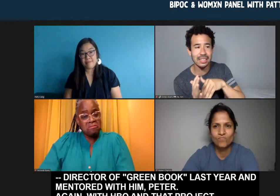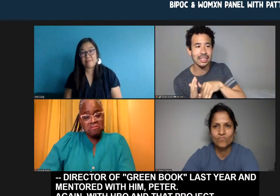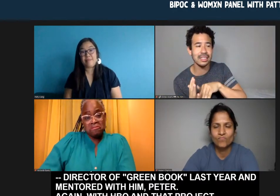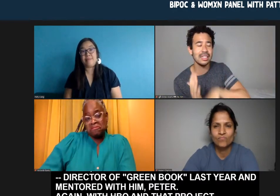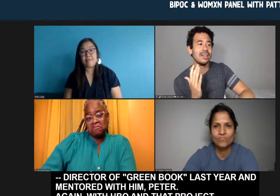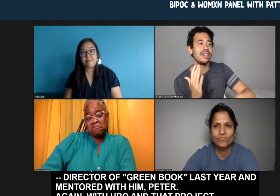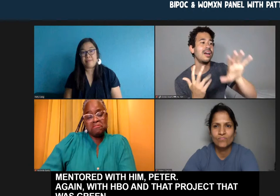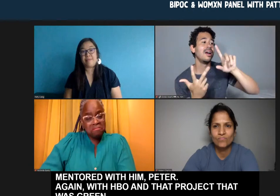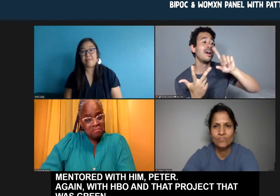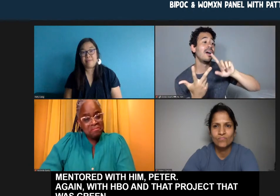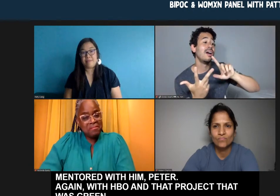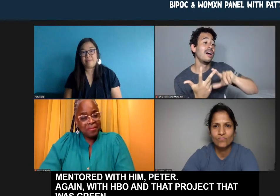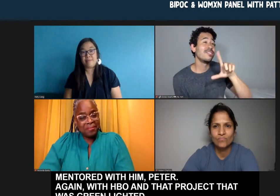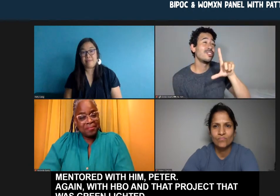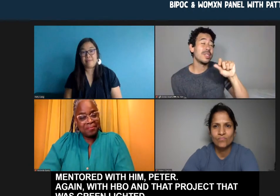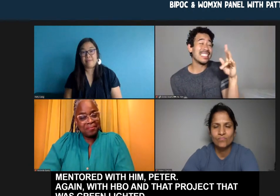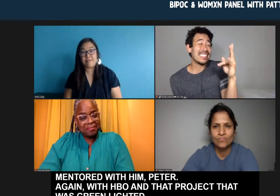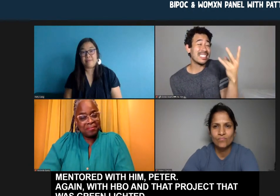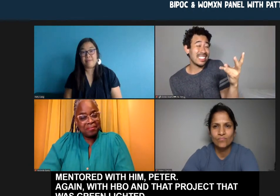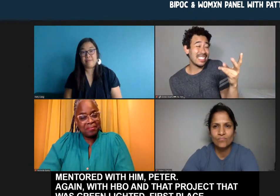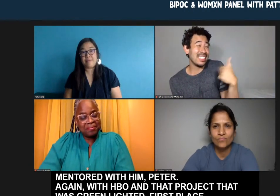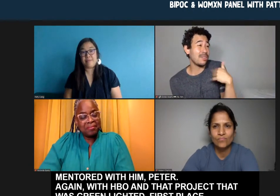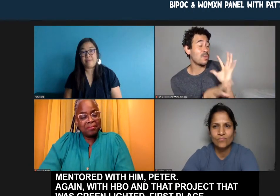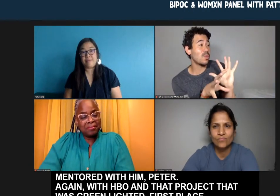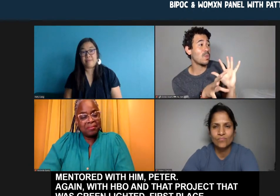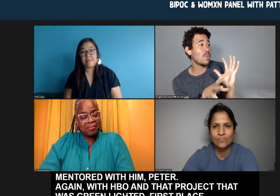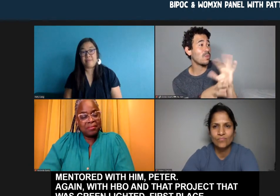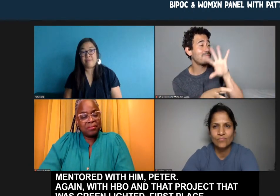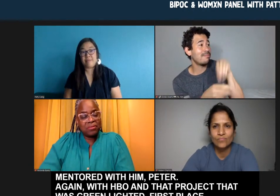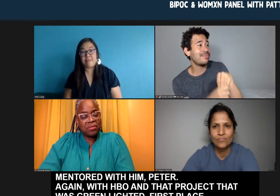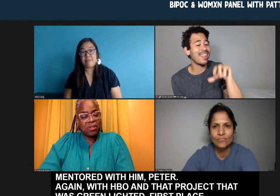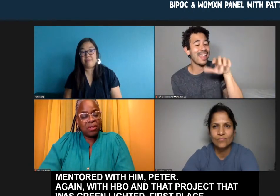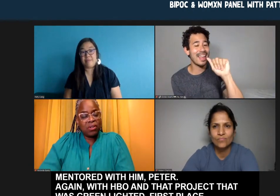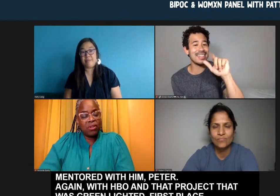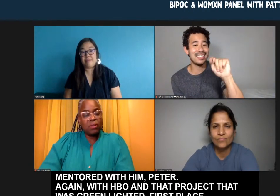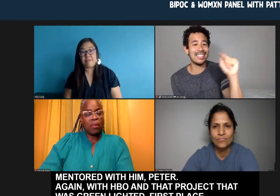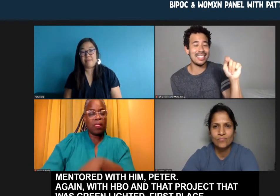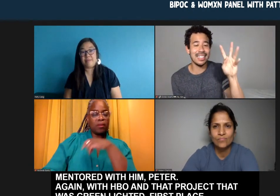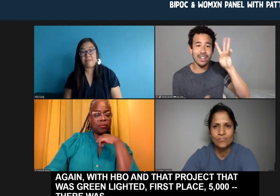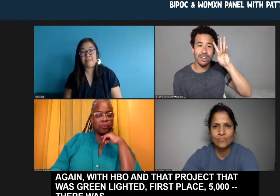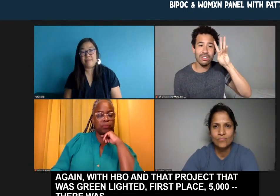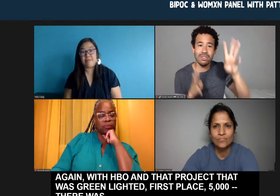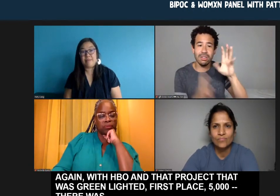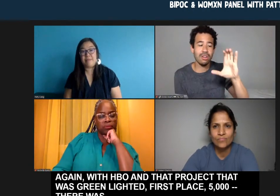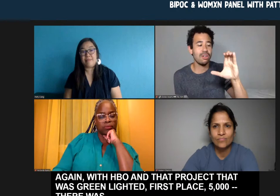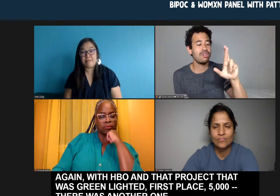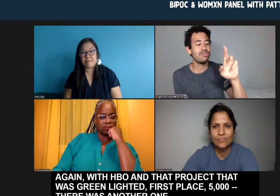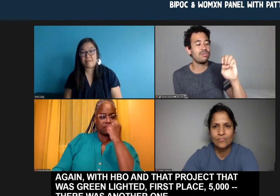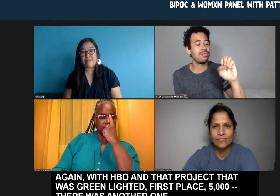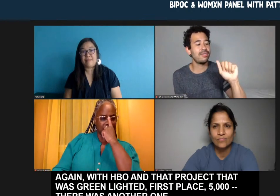place, 5,000. There was another one in 2017. It was included with AT&T Creative,